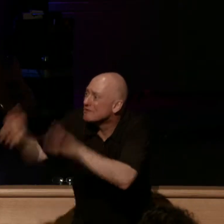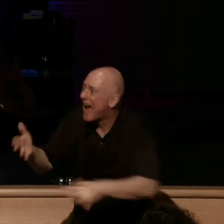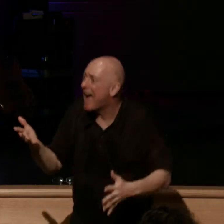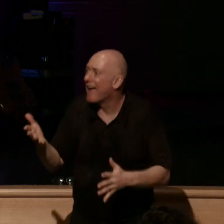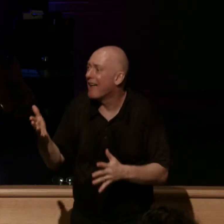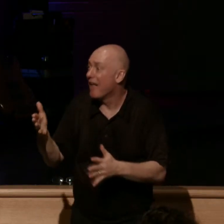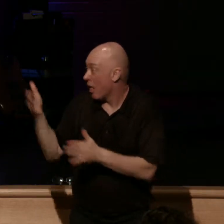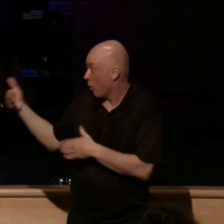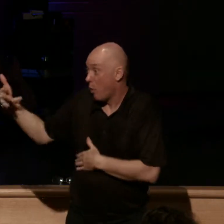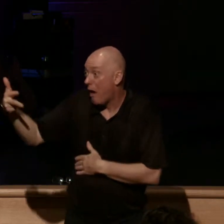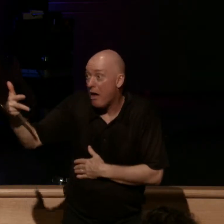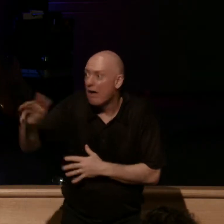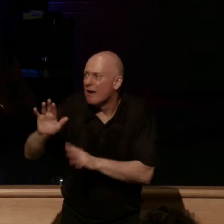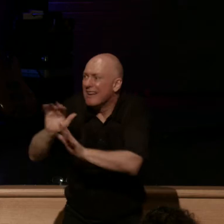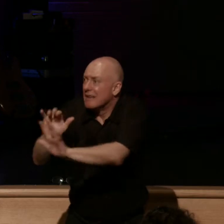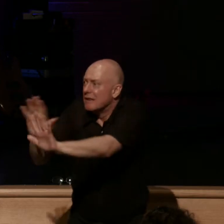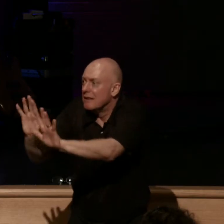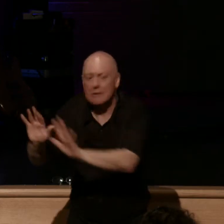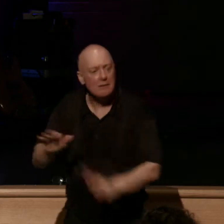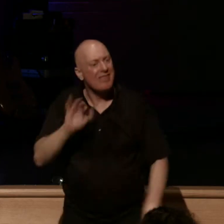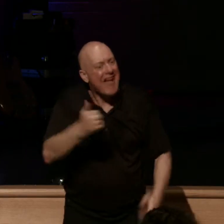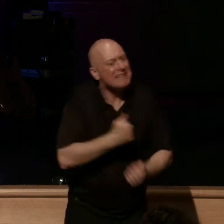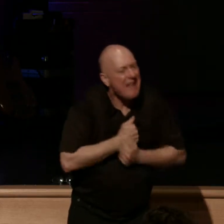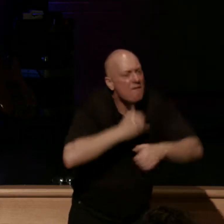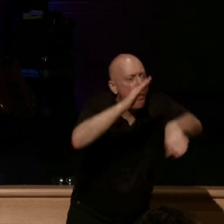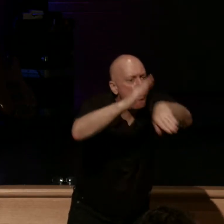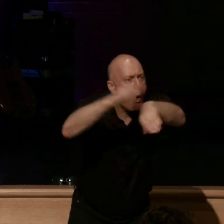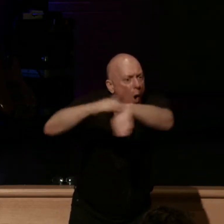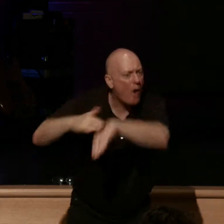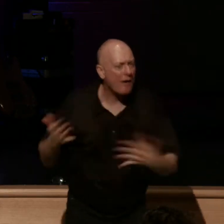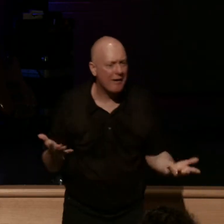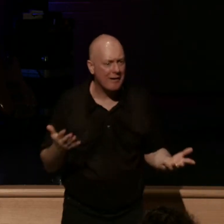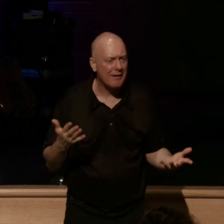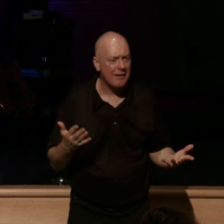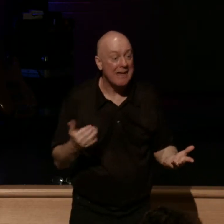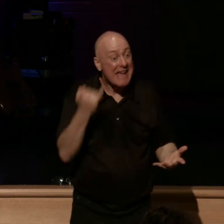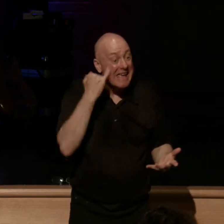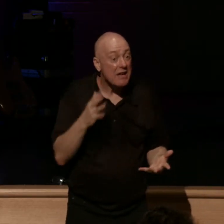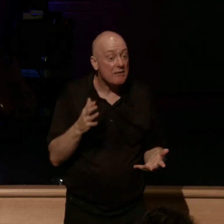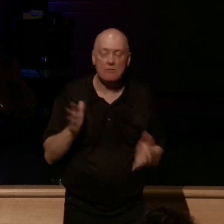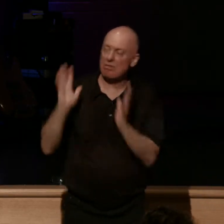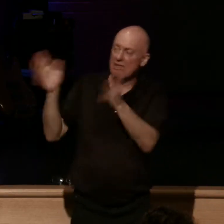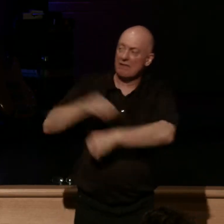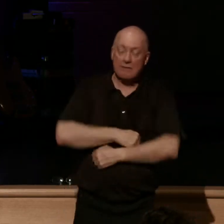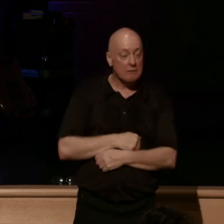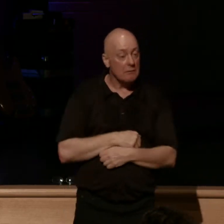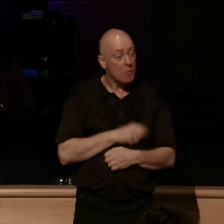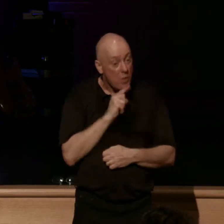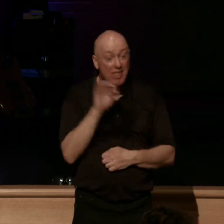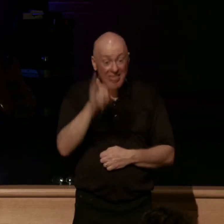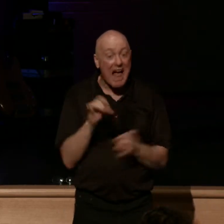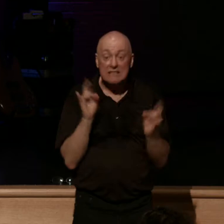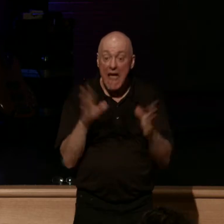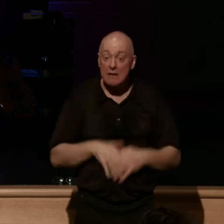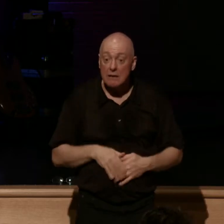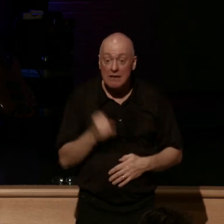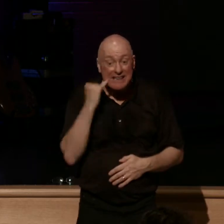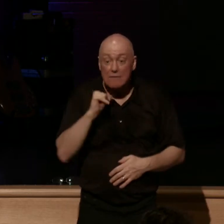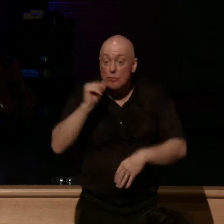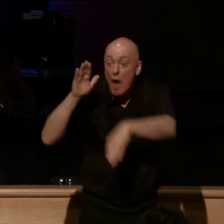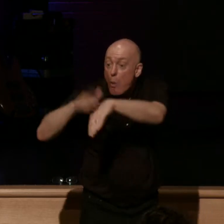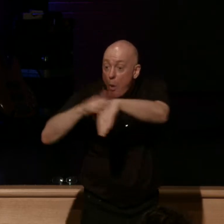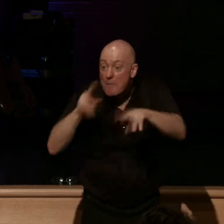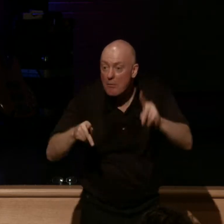you're going is not going to end. That's love. In fact, it's a form of hate when a failure to warn people that they're on